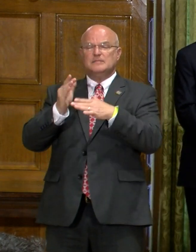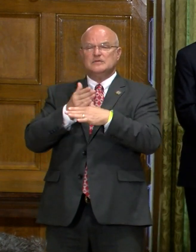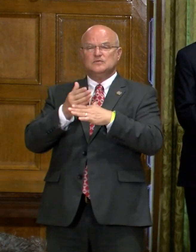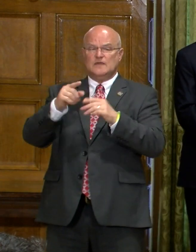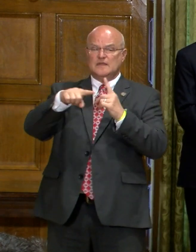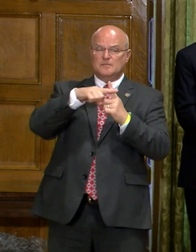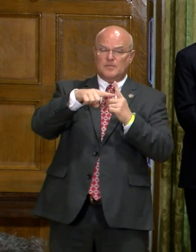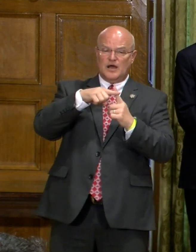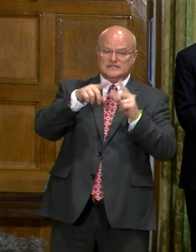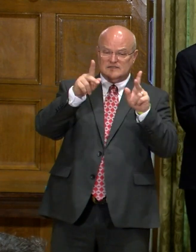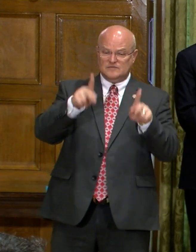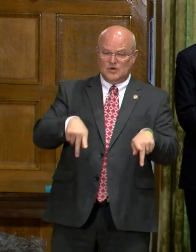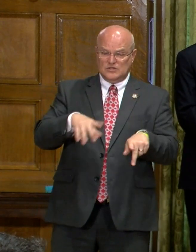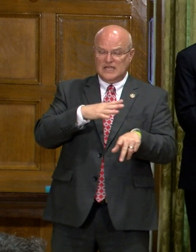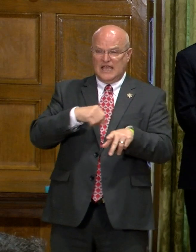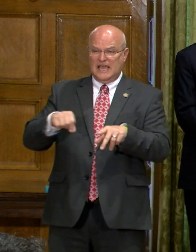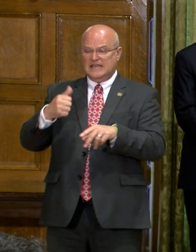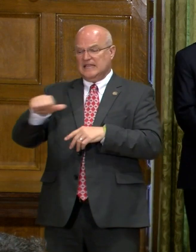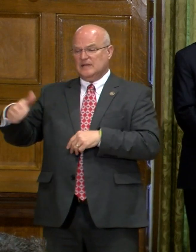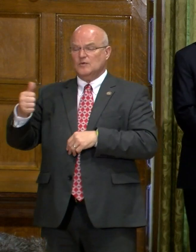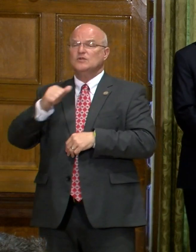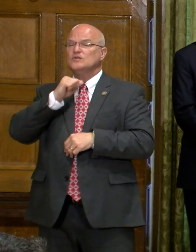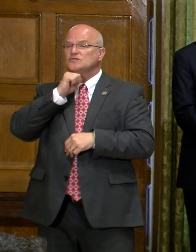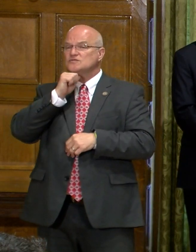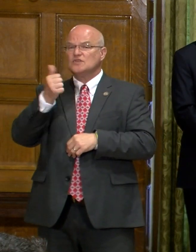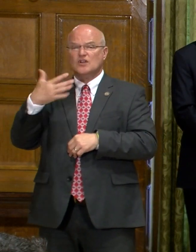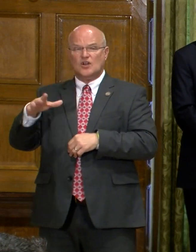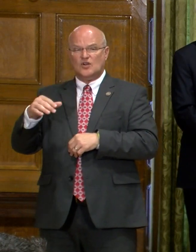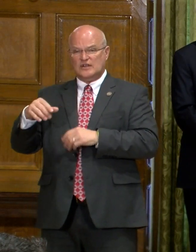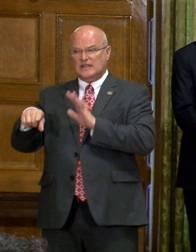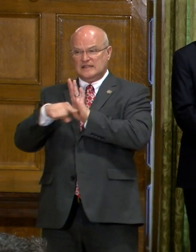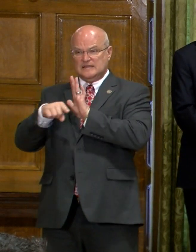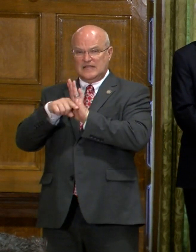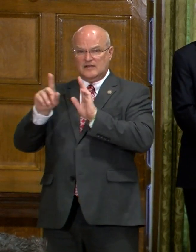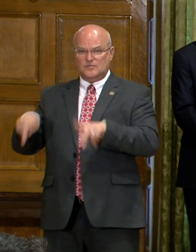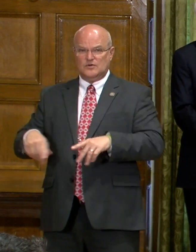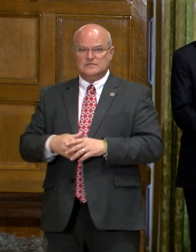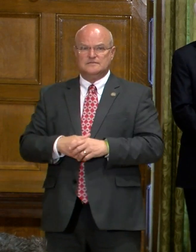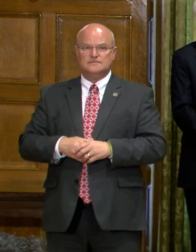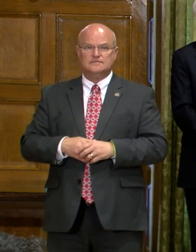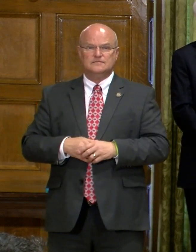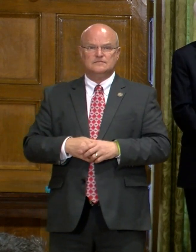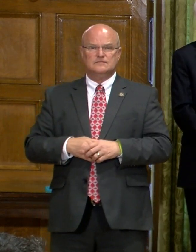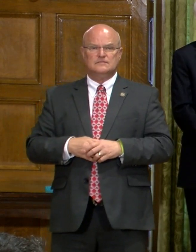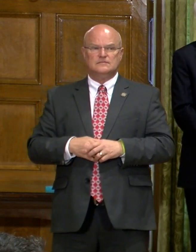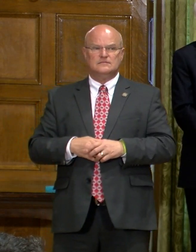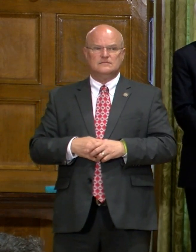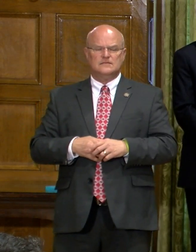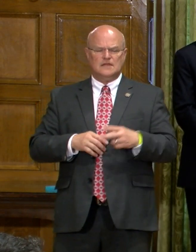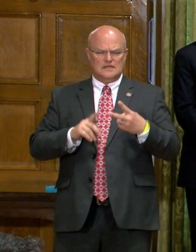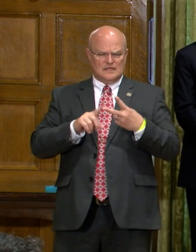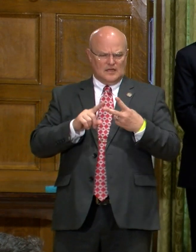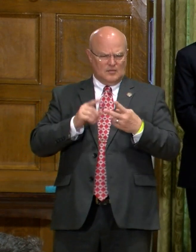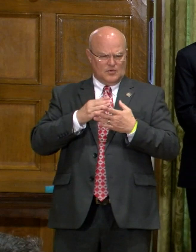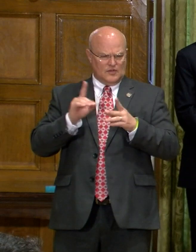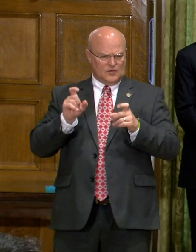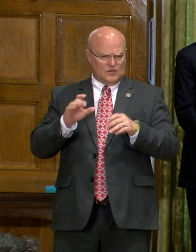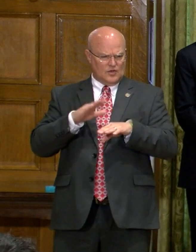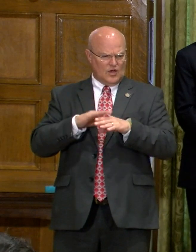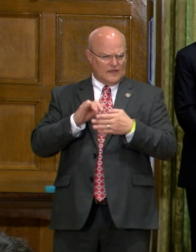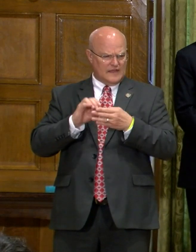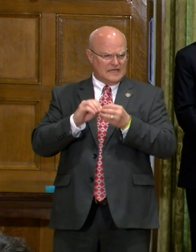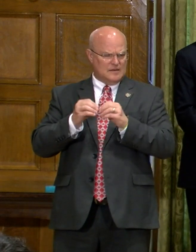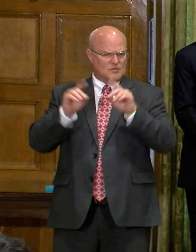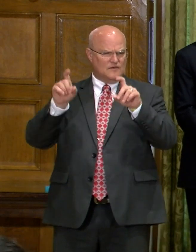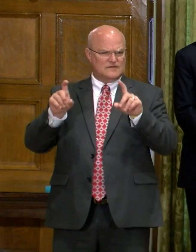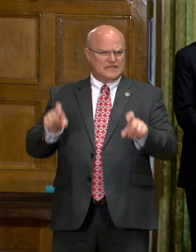that positive individual and anyone who's not already infected. The second part of the question, I think, was on the